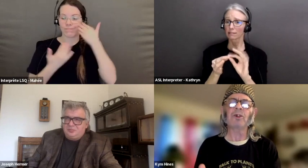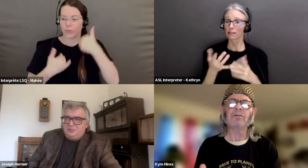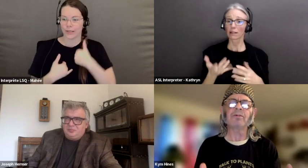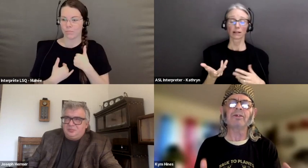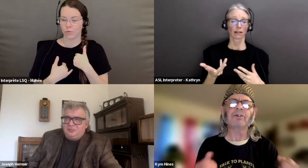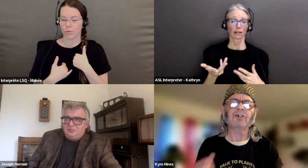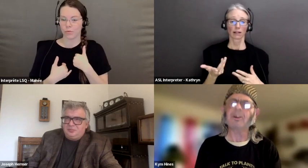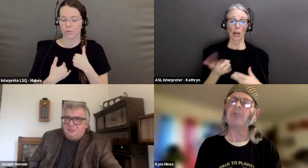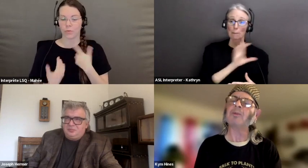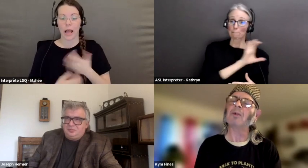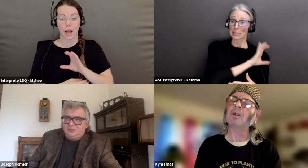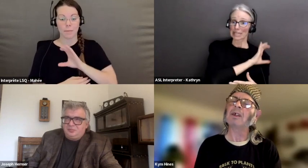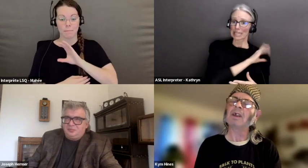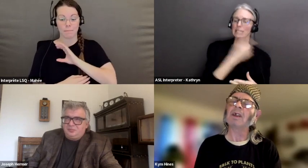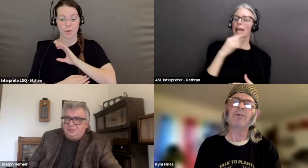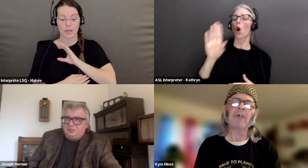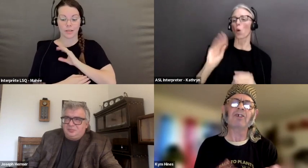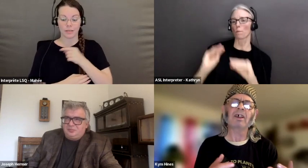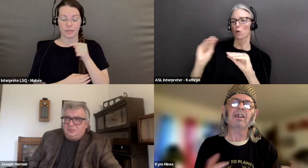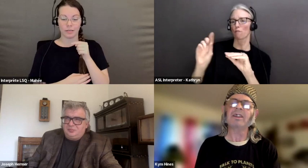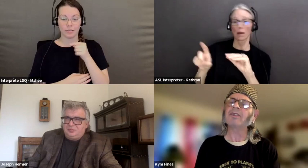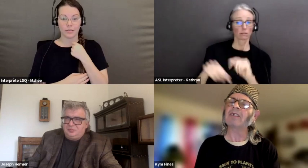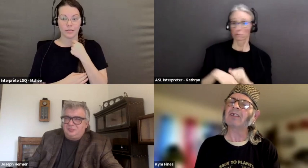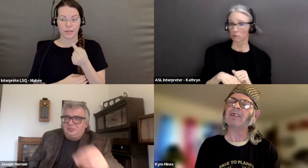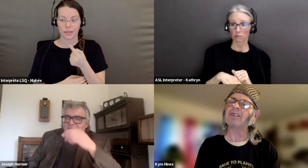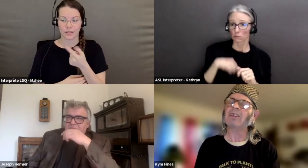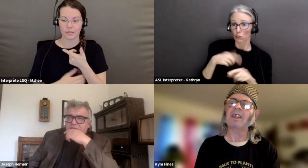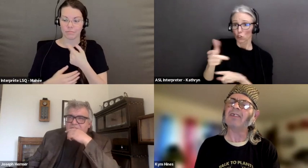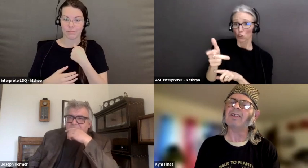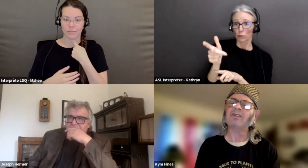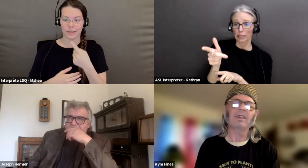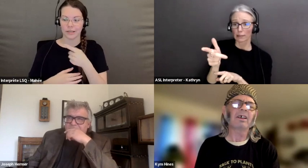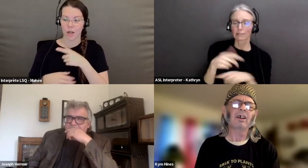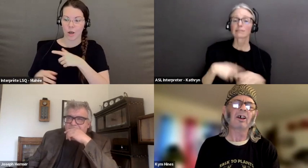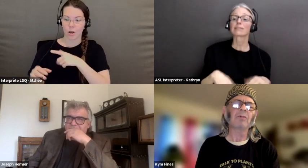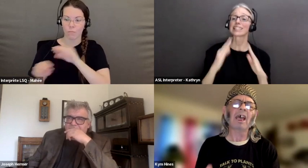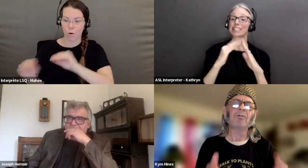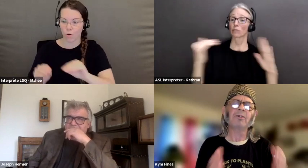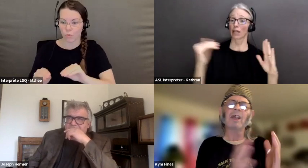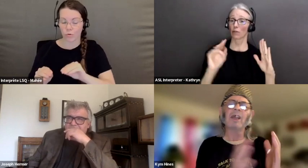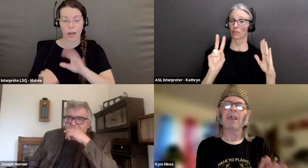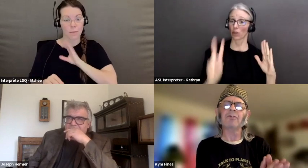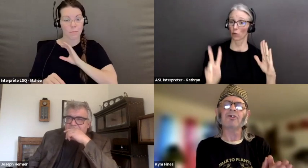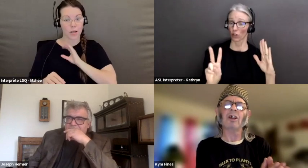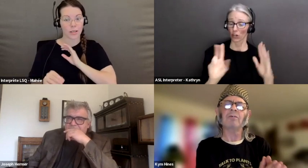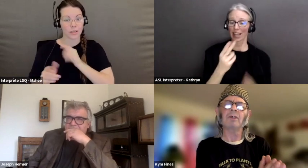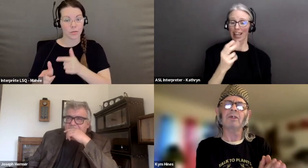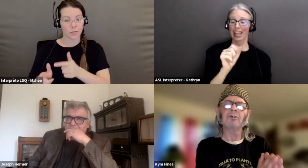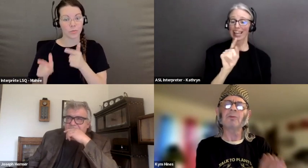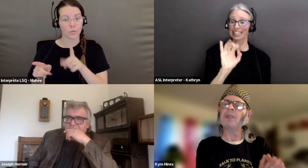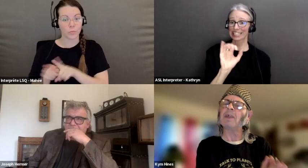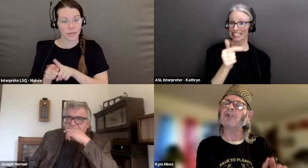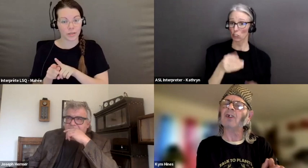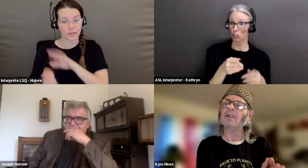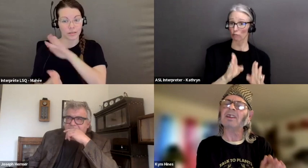have to move, they're shooting people. We've had killings in the downtown east side on Hastings. After that man was shot with